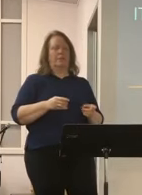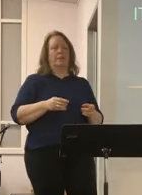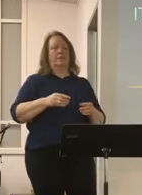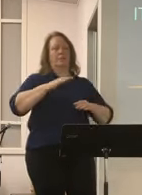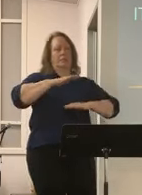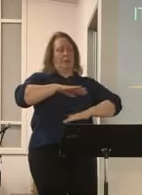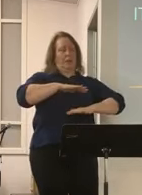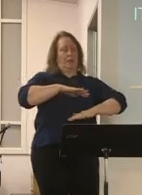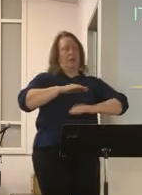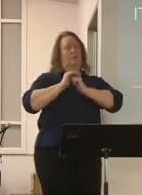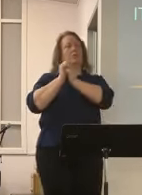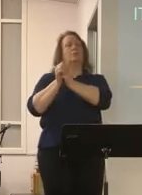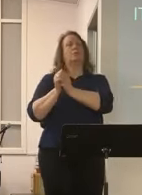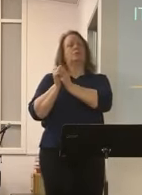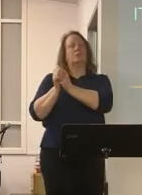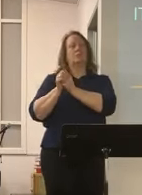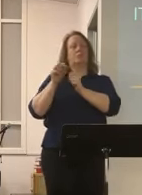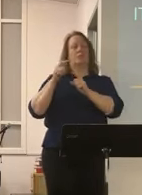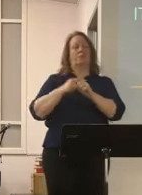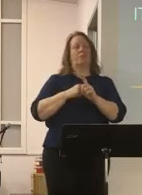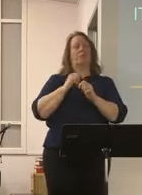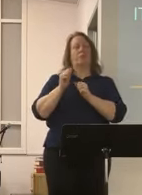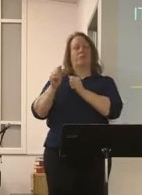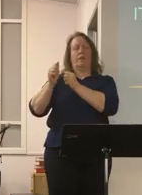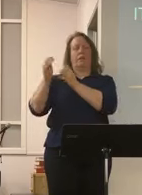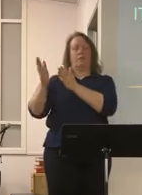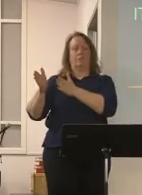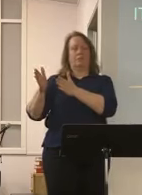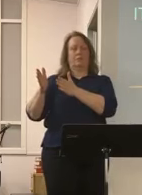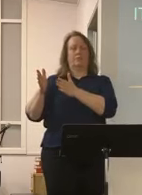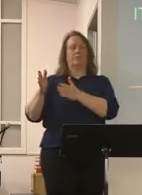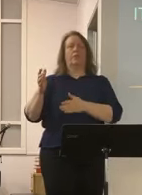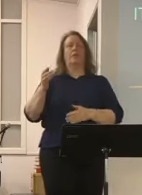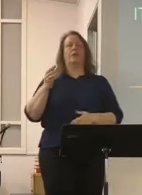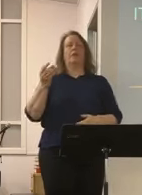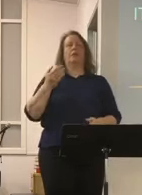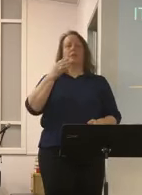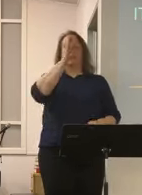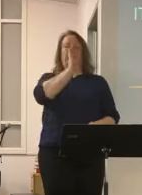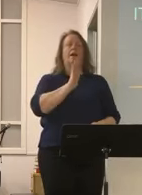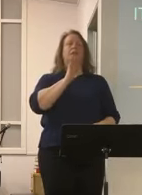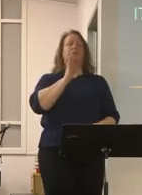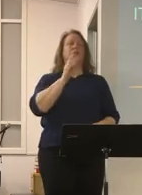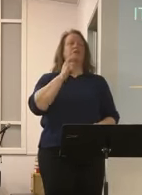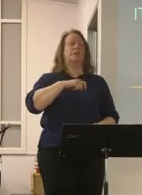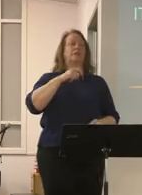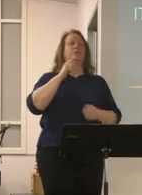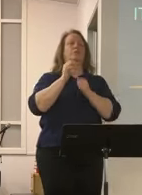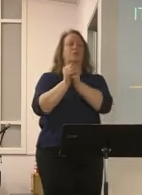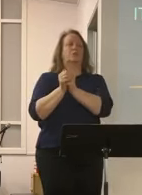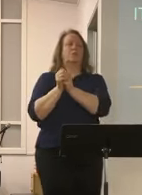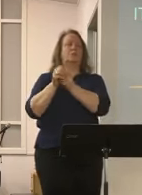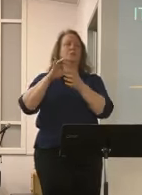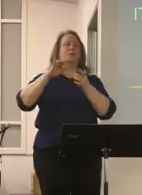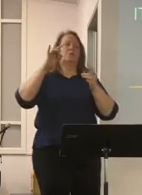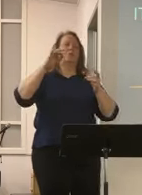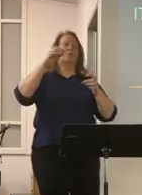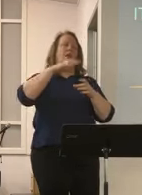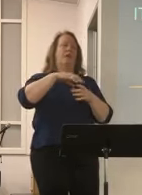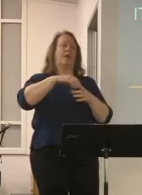followers. God tells us that we are to worship him in spirit and truth. He tells us how we are to come together